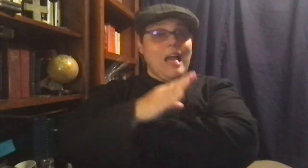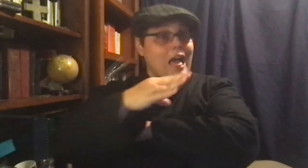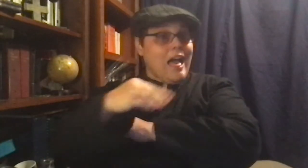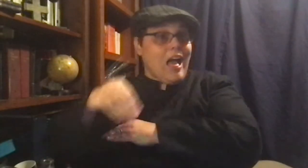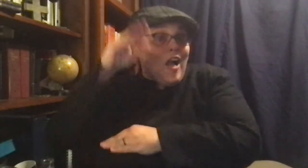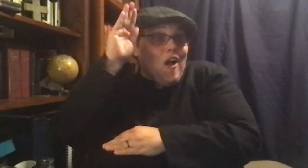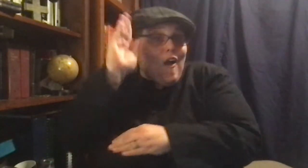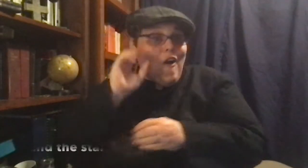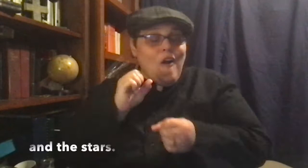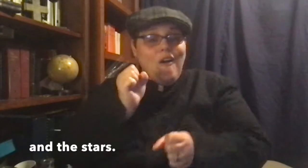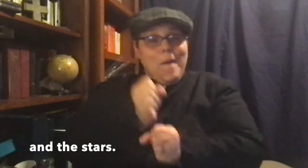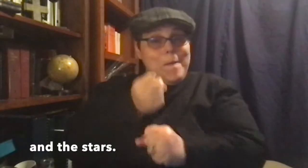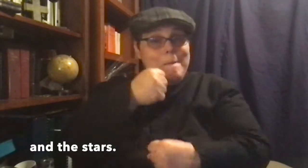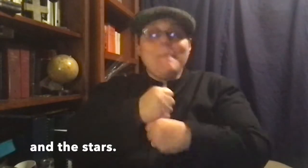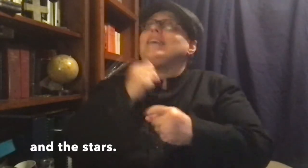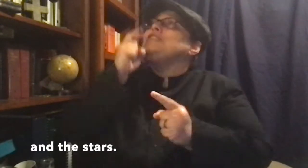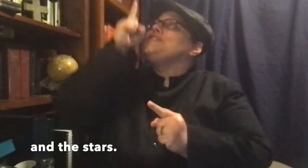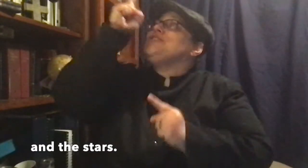And God made the stars.